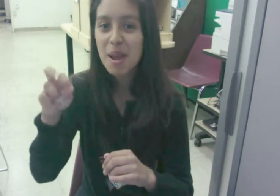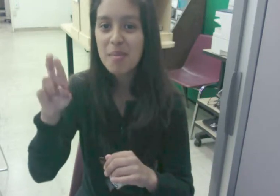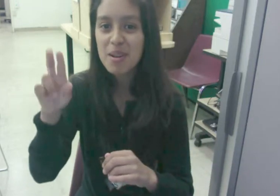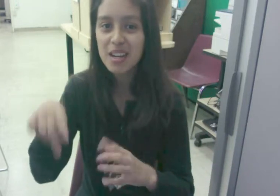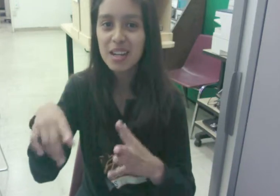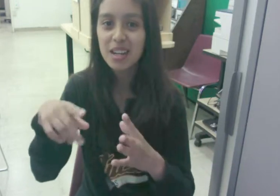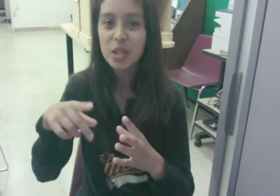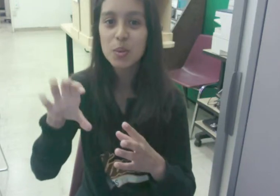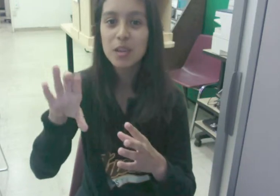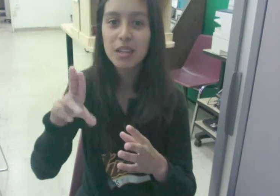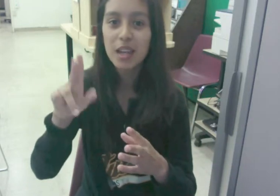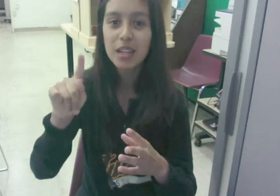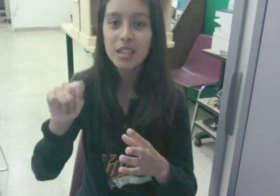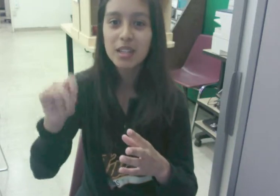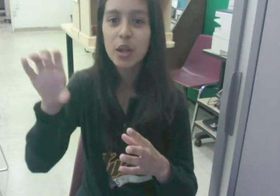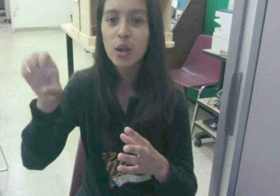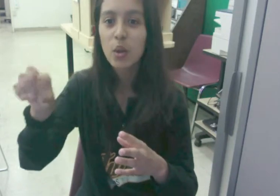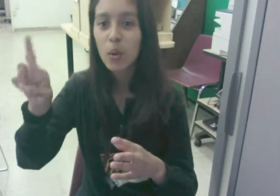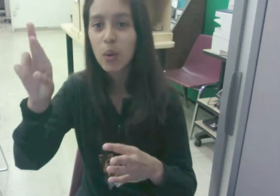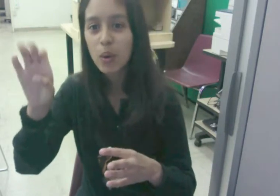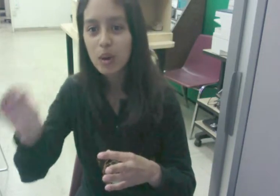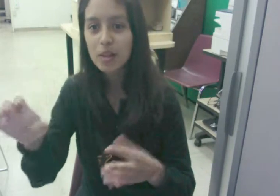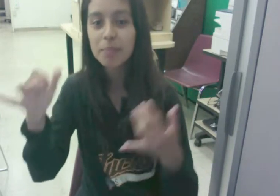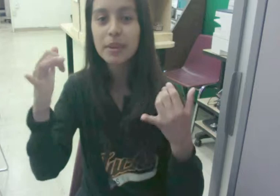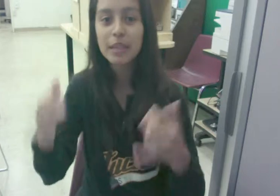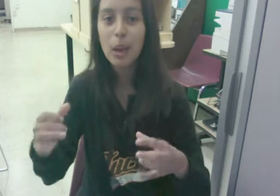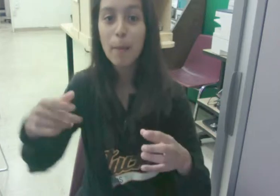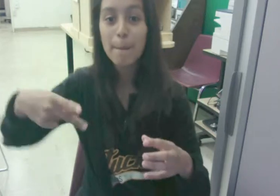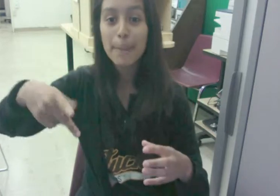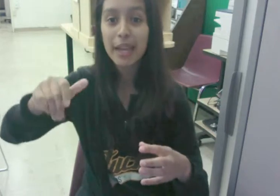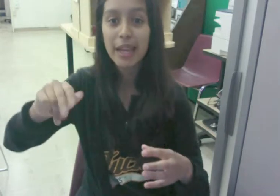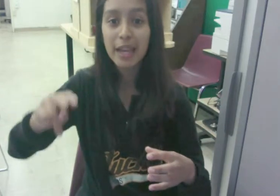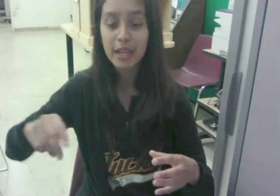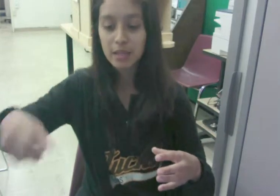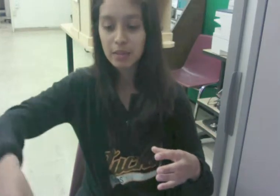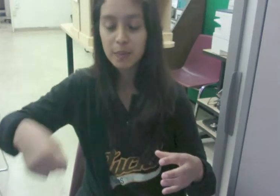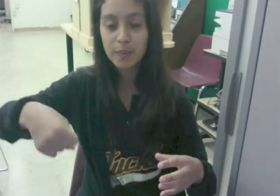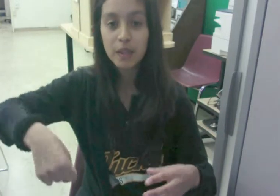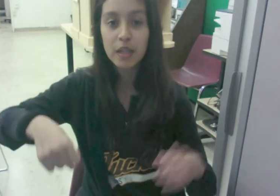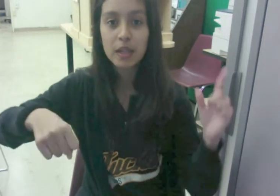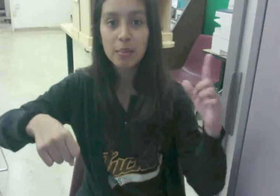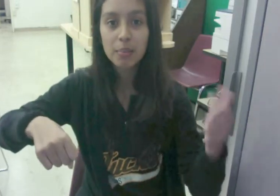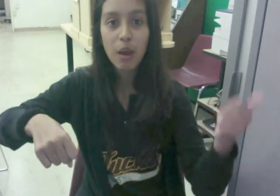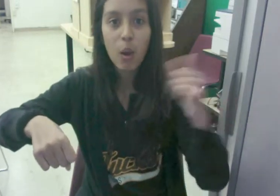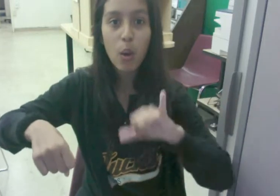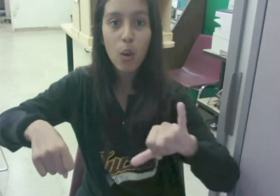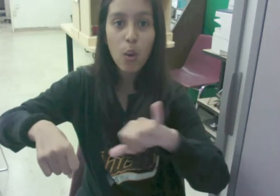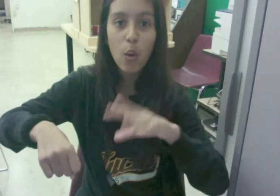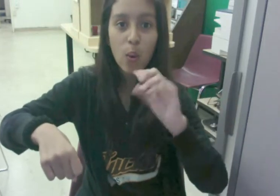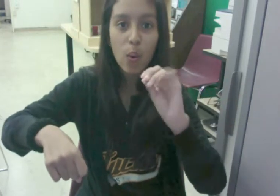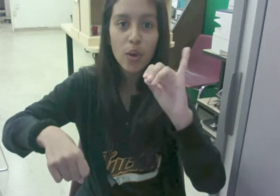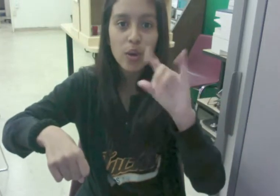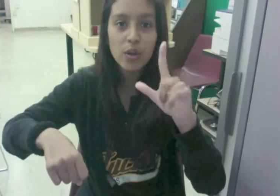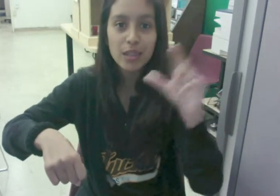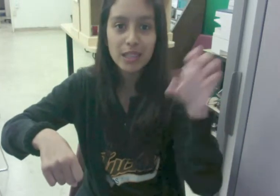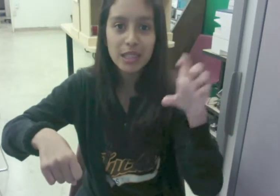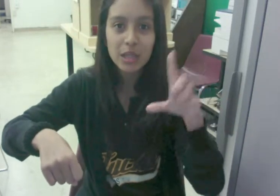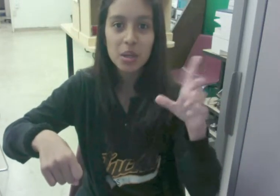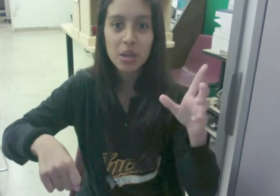Now you need to add some oil into the pan before you cook the vegetables, because the vegetables don't have any fat in them like chicken